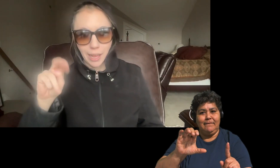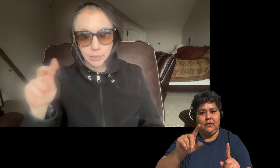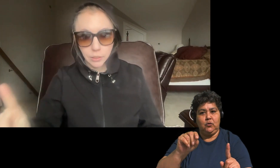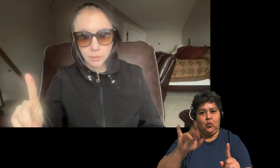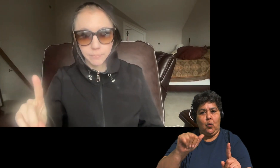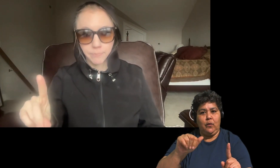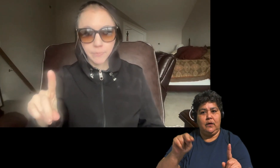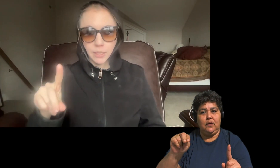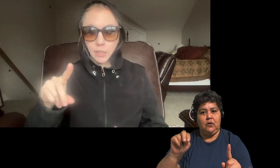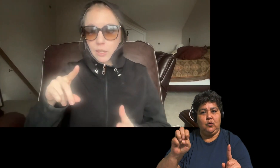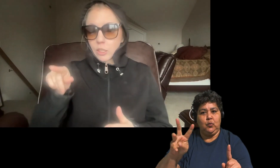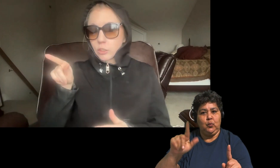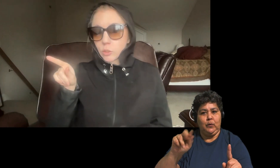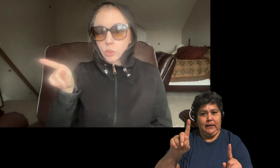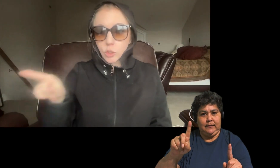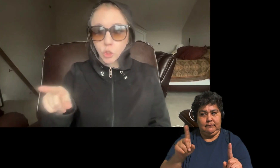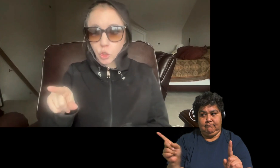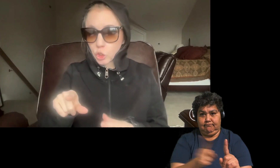Victoria Nuland,